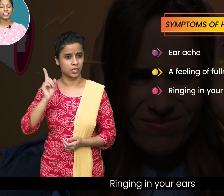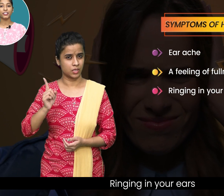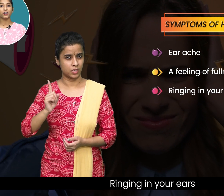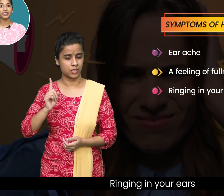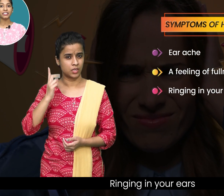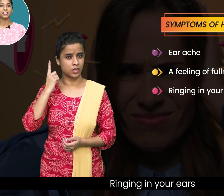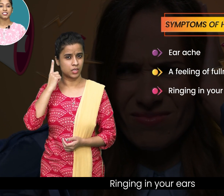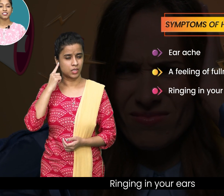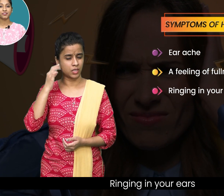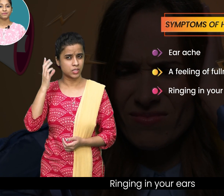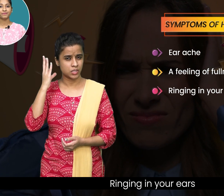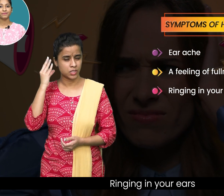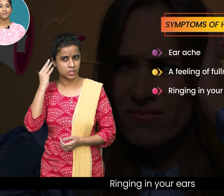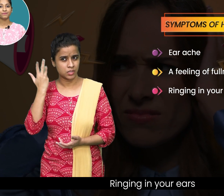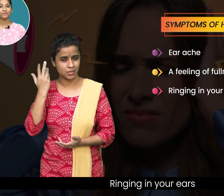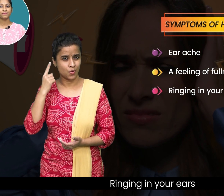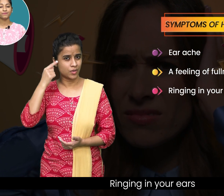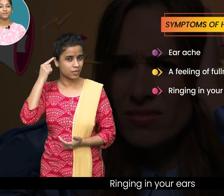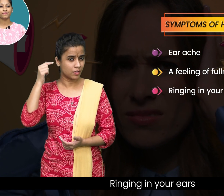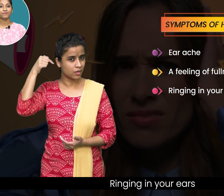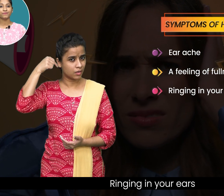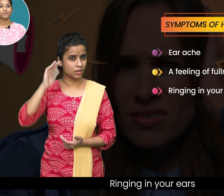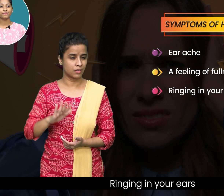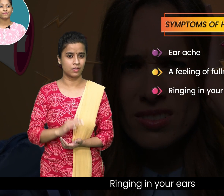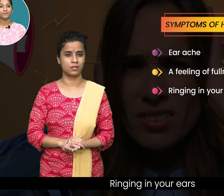Ringing in your ears.